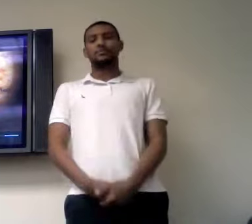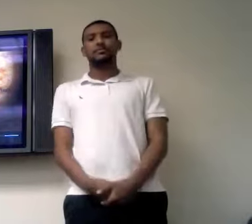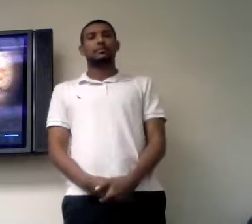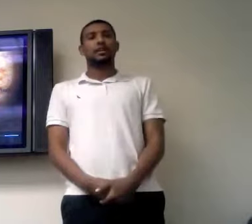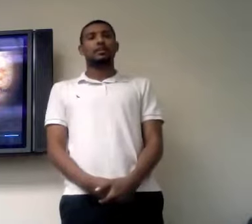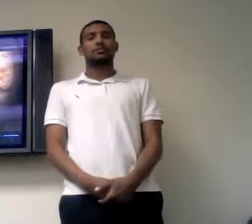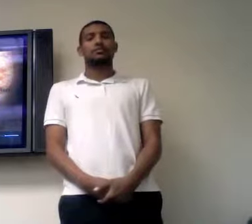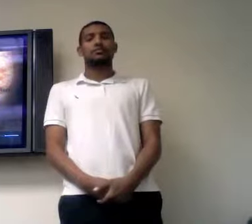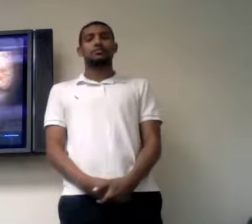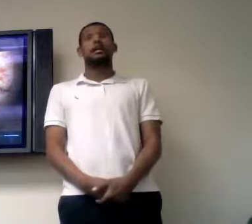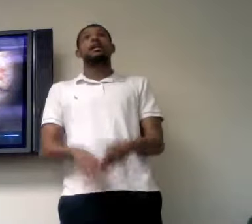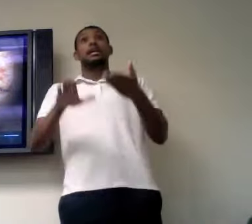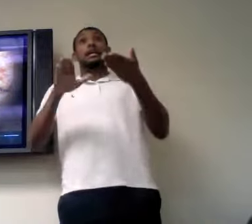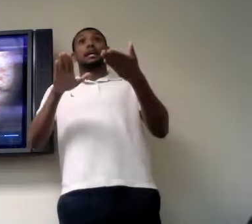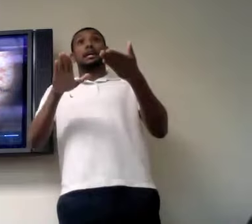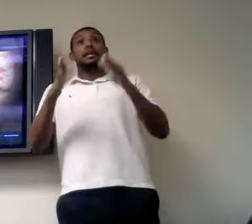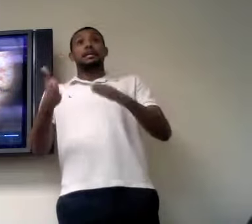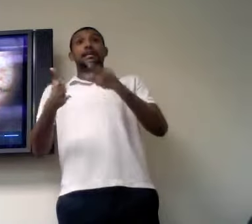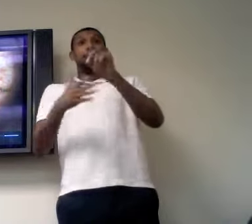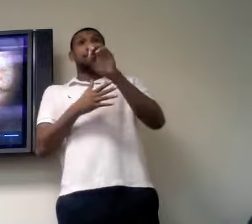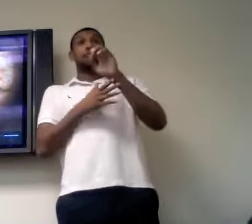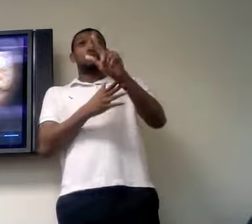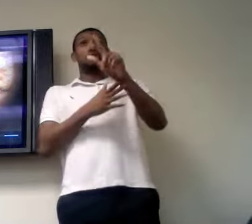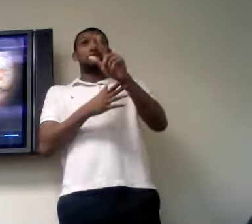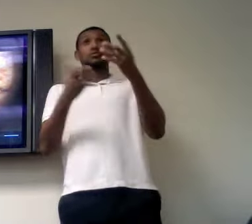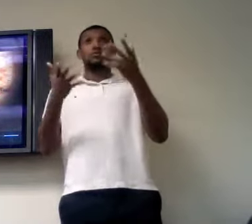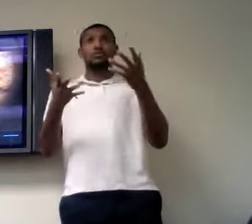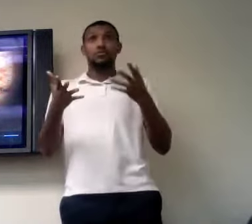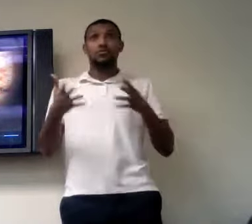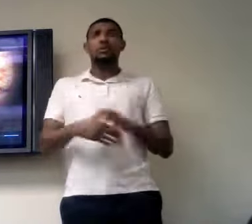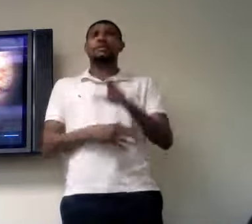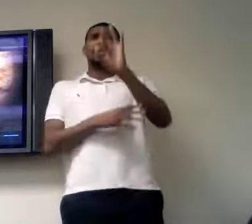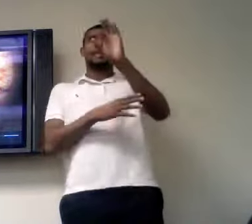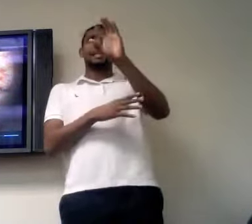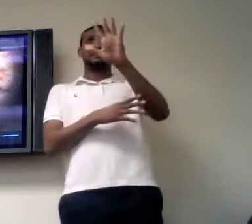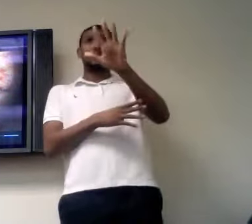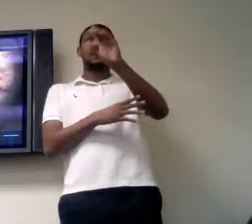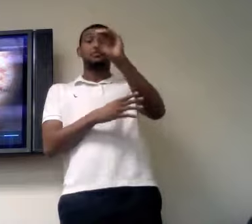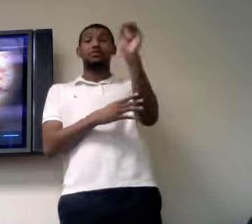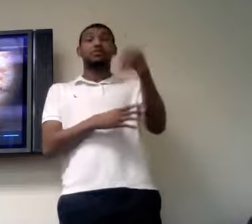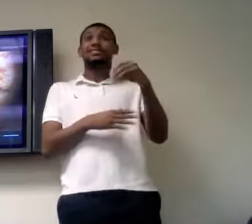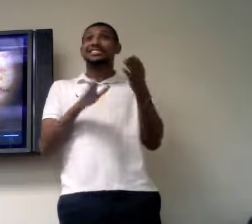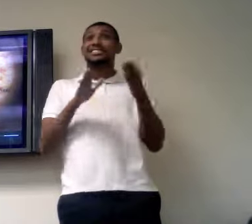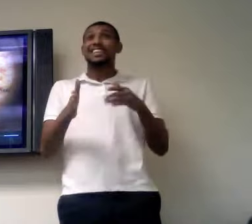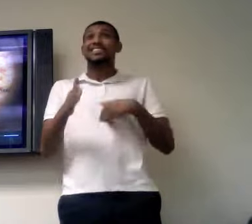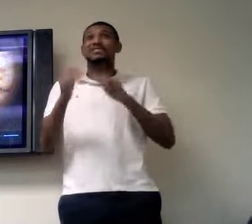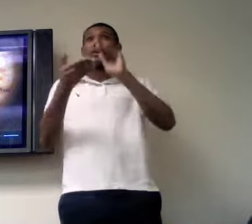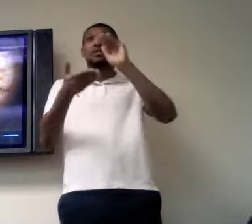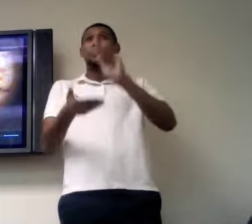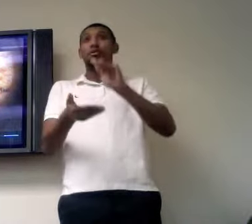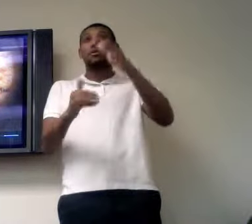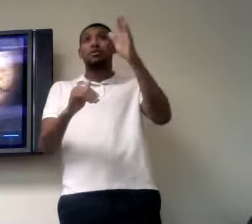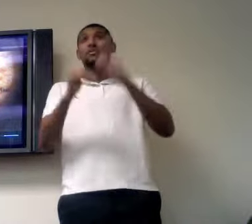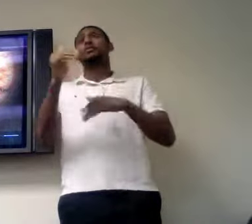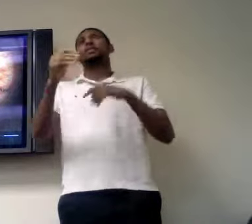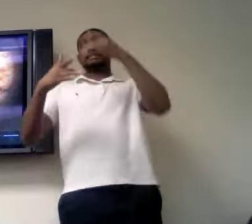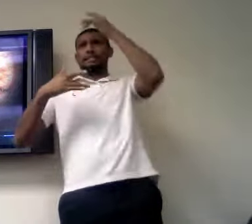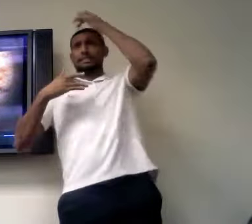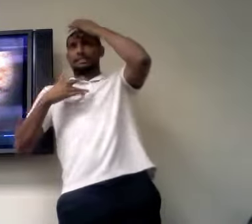of 97.5% of all deaths at the prison, was actually lower than the death rate from disease for Confederate soldiers